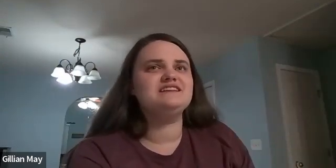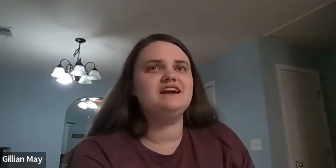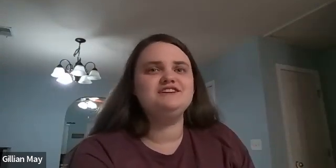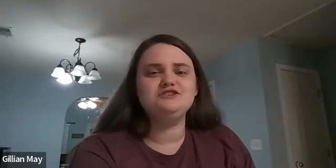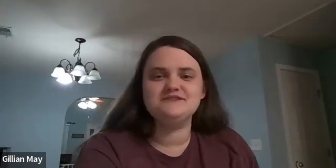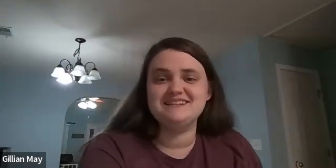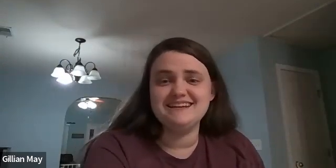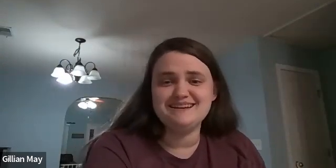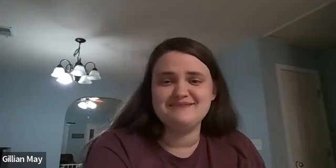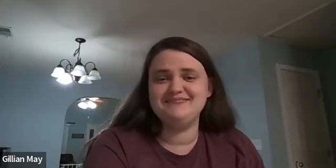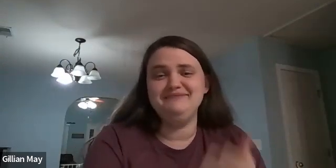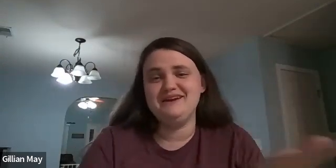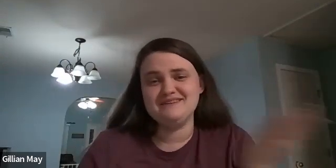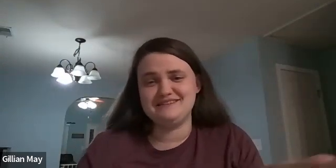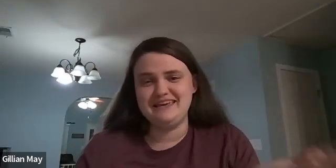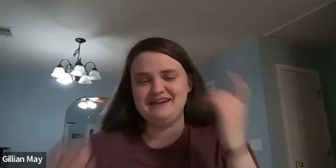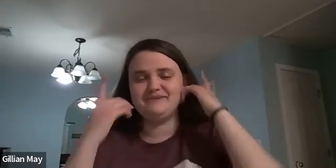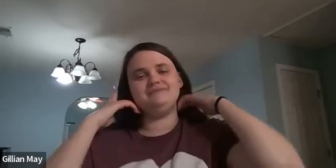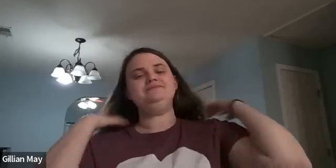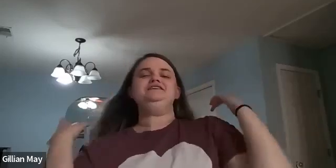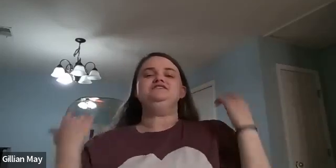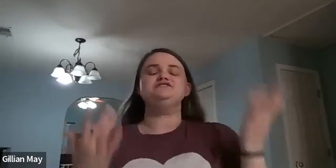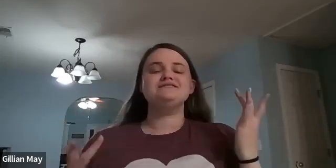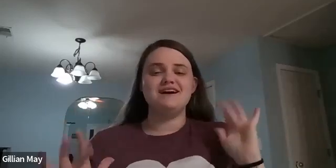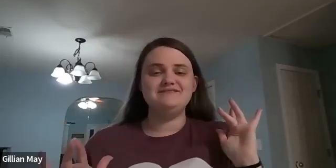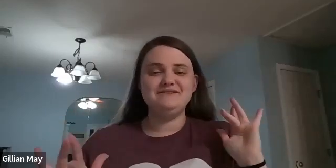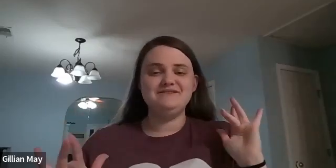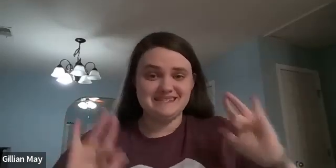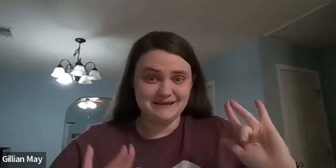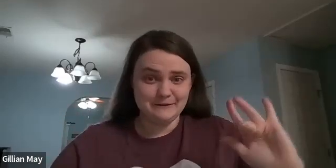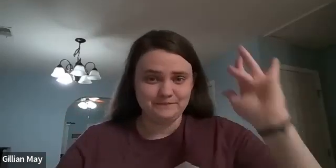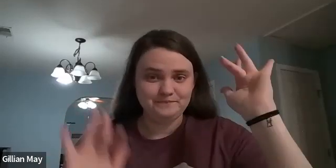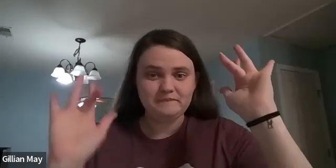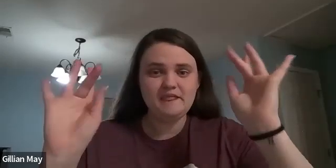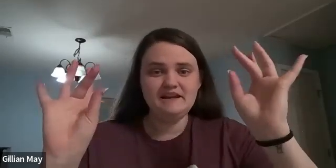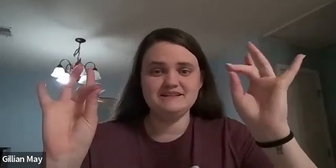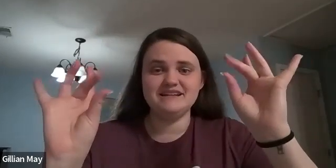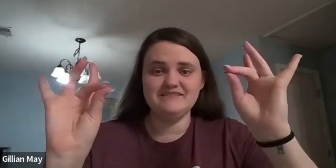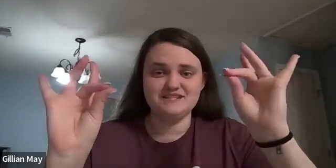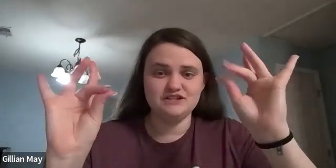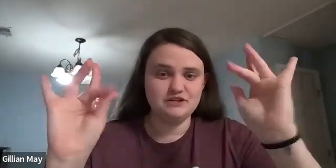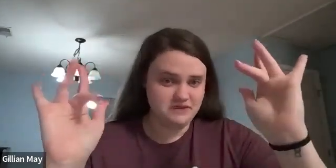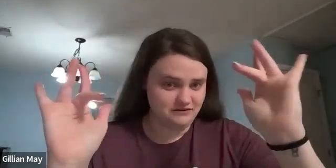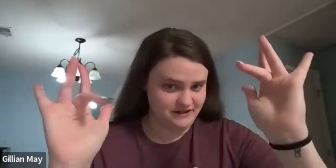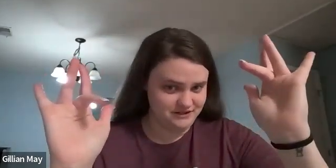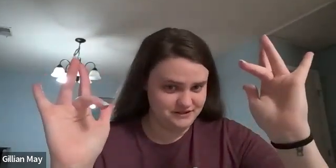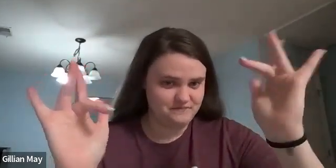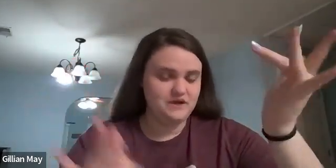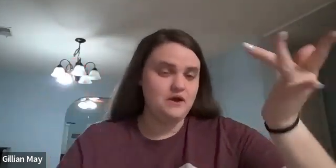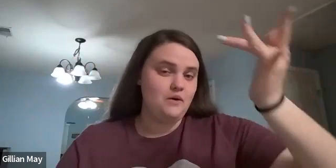like, I guess you could feel sick. I mean, I know that's a thing, but so the sign for sick has, again, these two middle fingers.